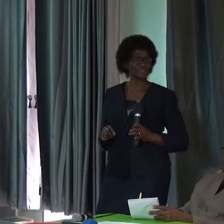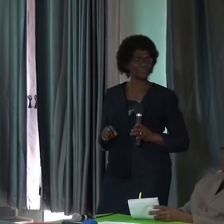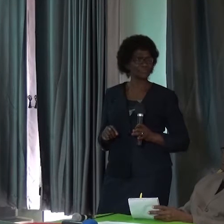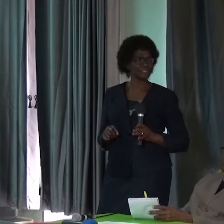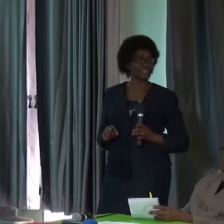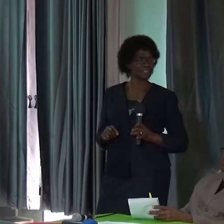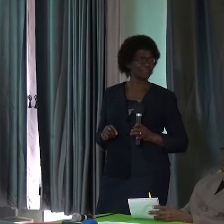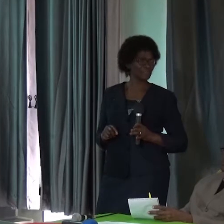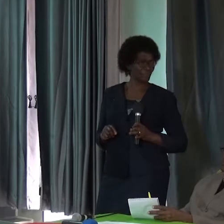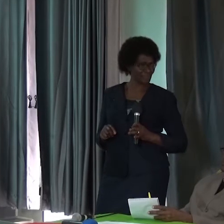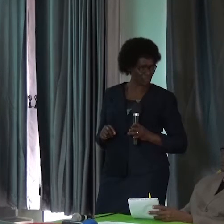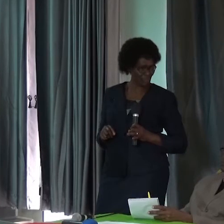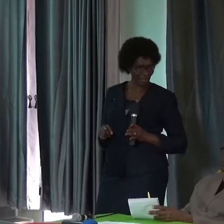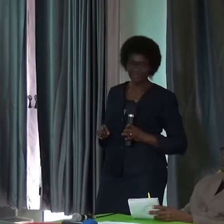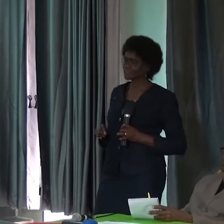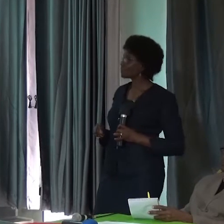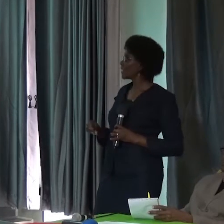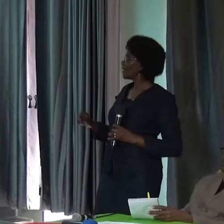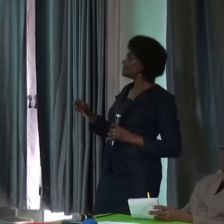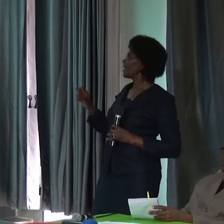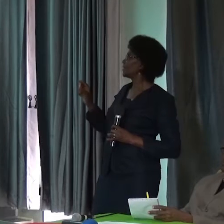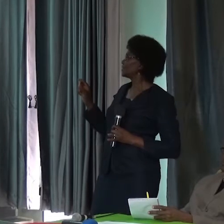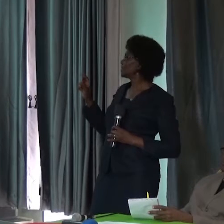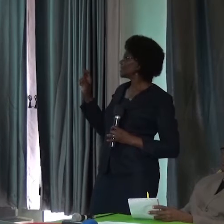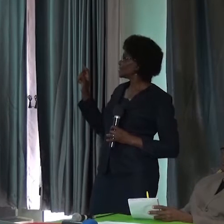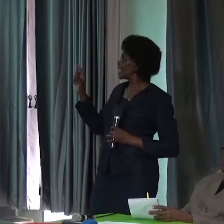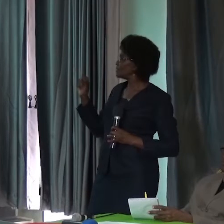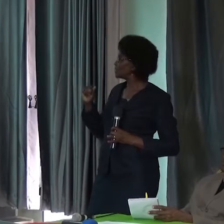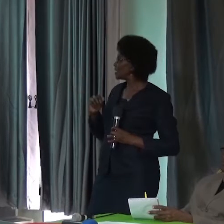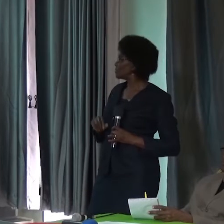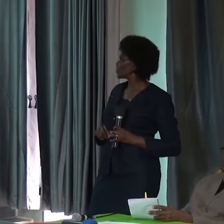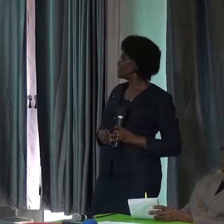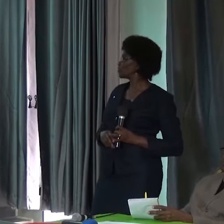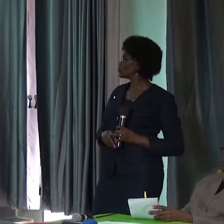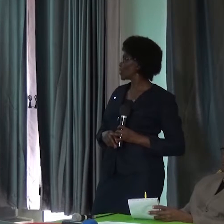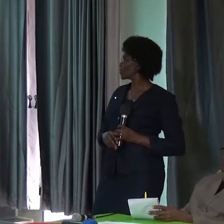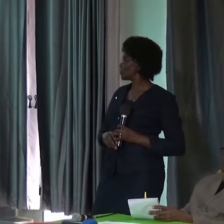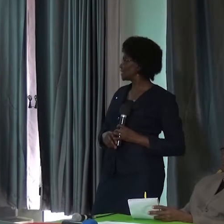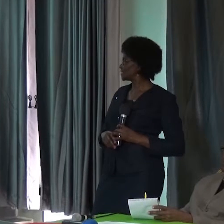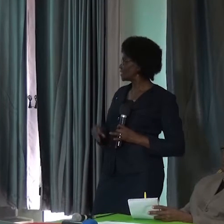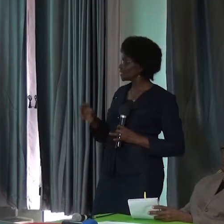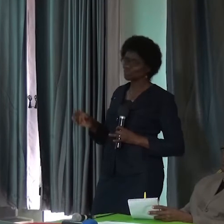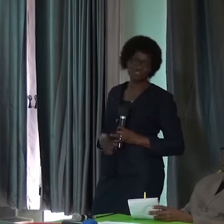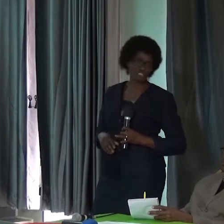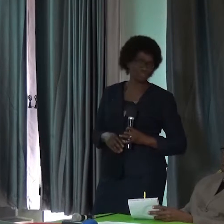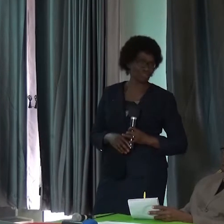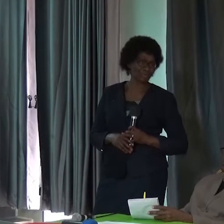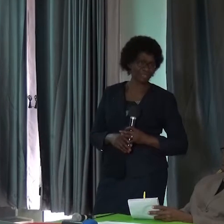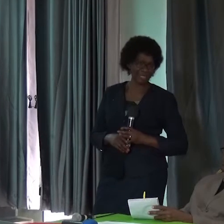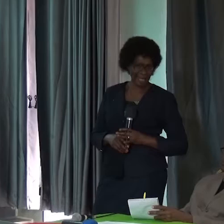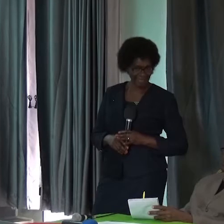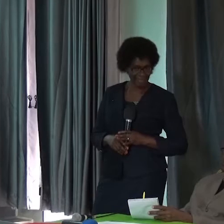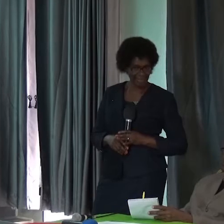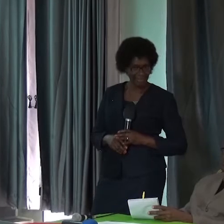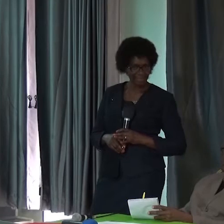implementation, because the principal may be overwhelmed. Then there will be provision for appropriate resources to support